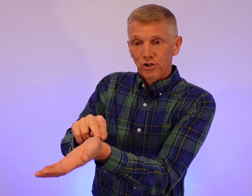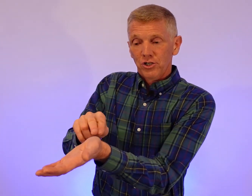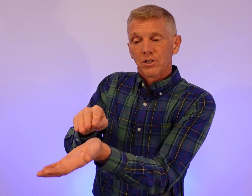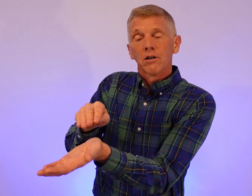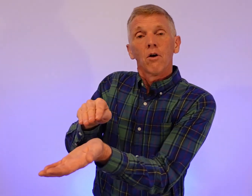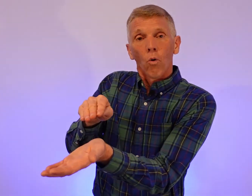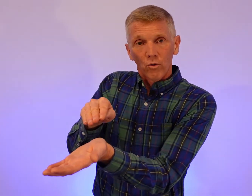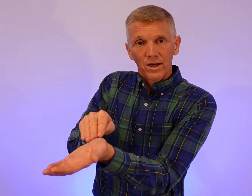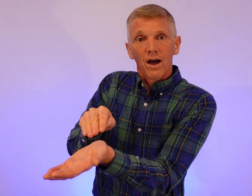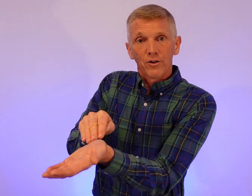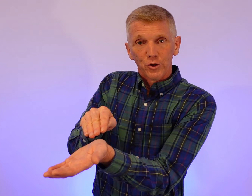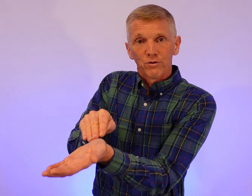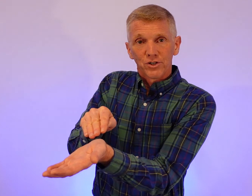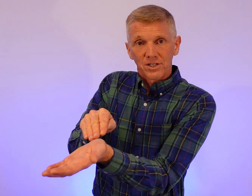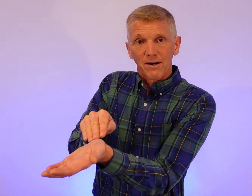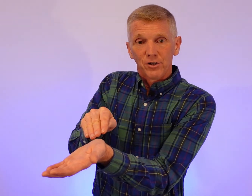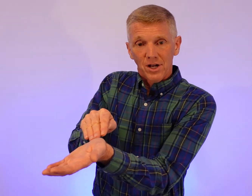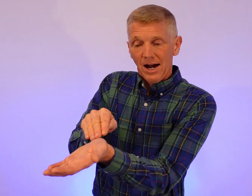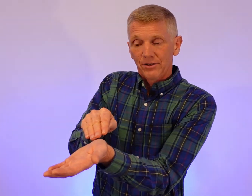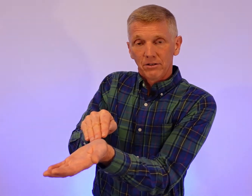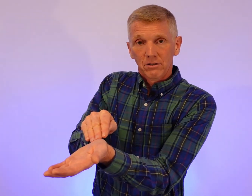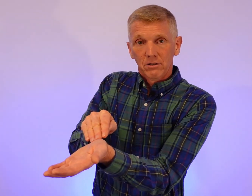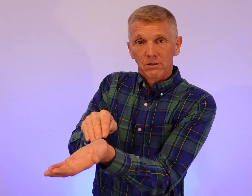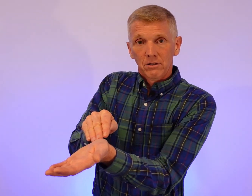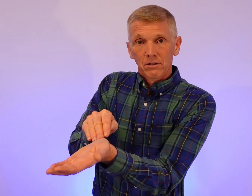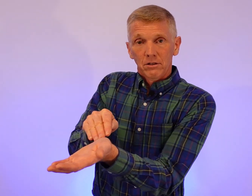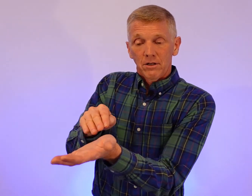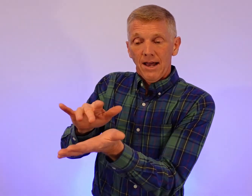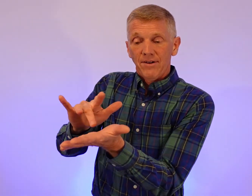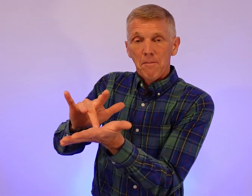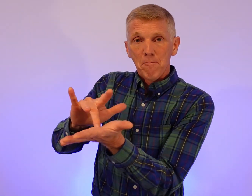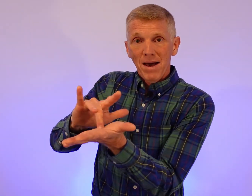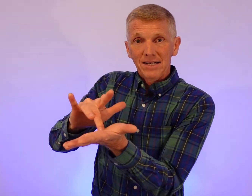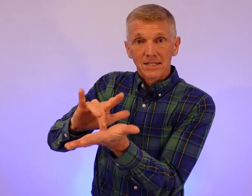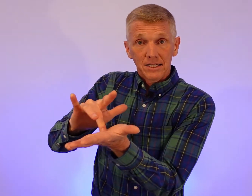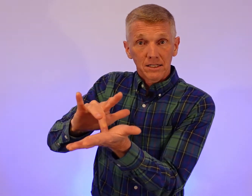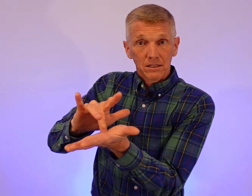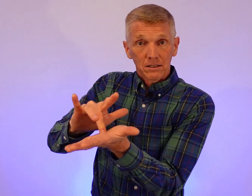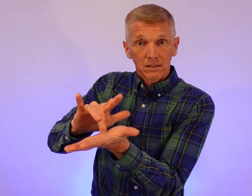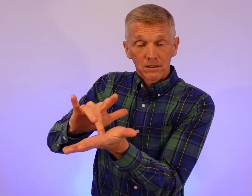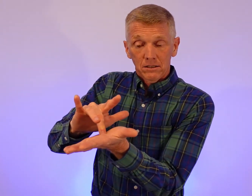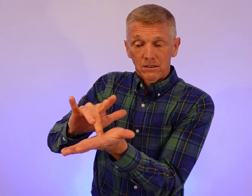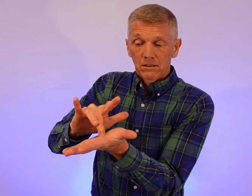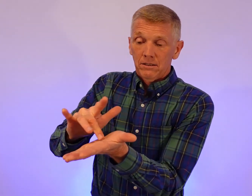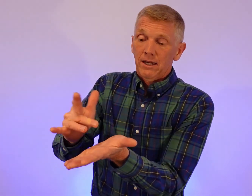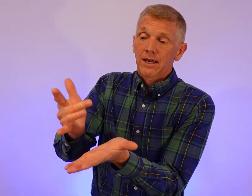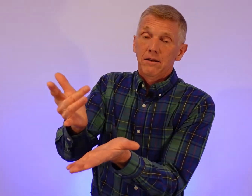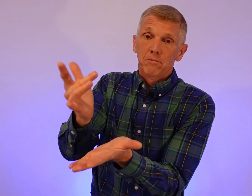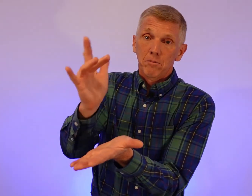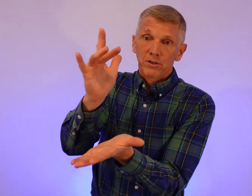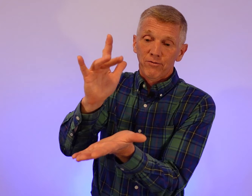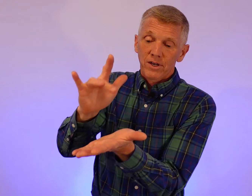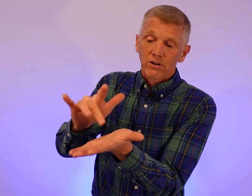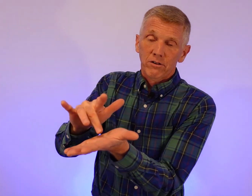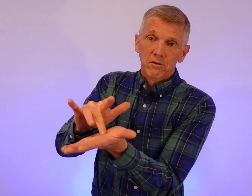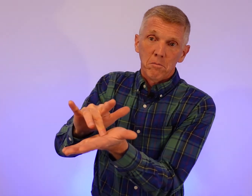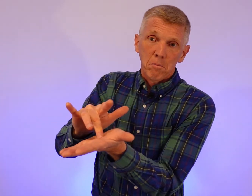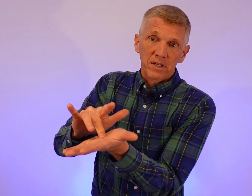nurse, or the other universal sign for doctor. I've got medicine, okay, middle finger, middle of